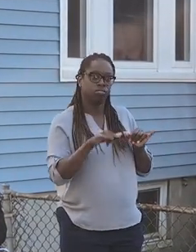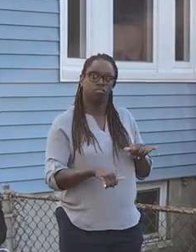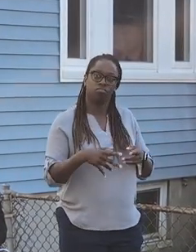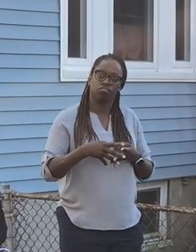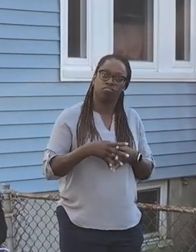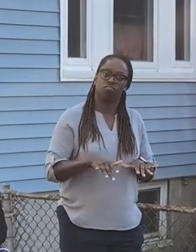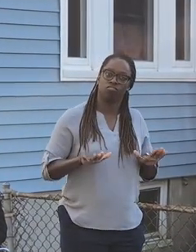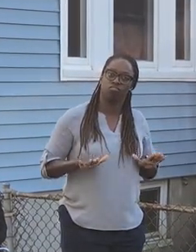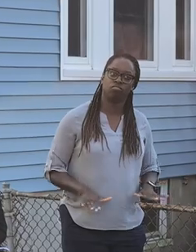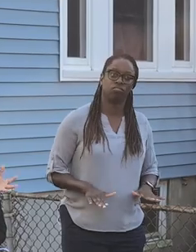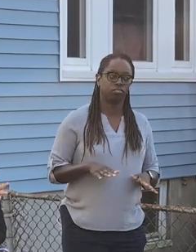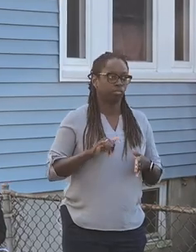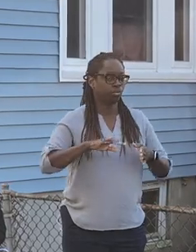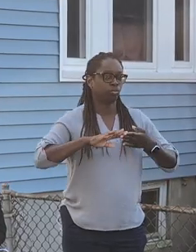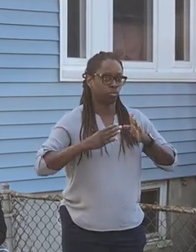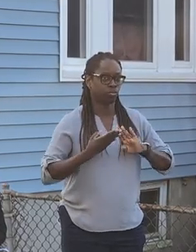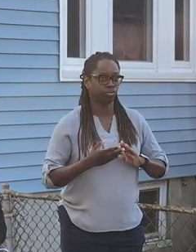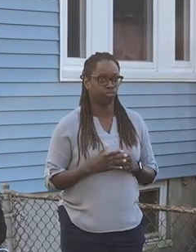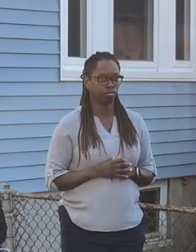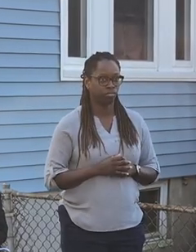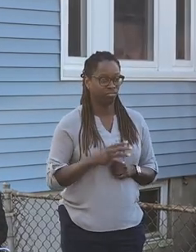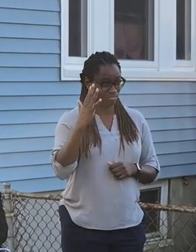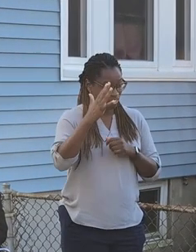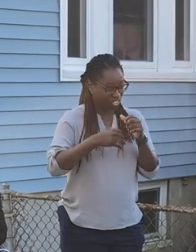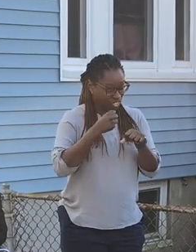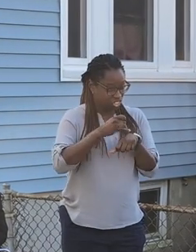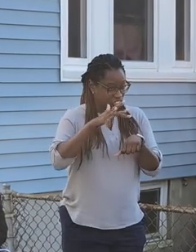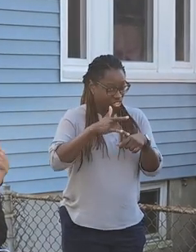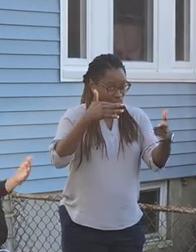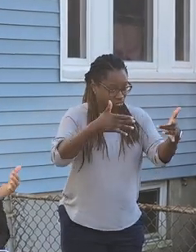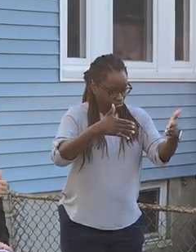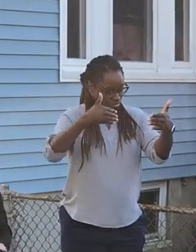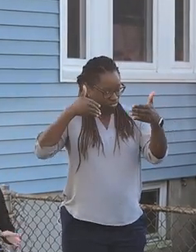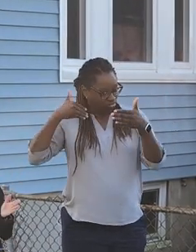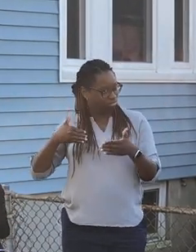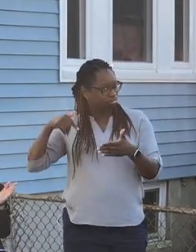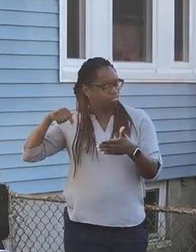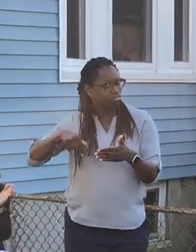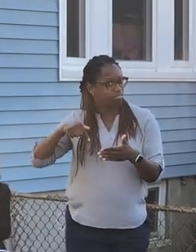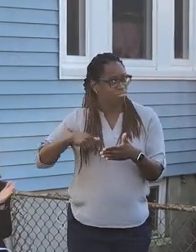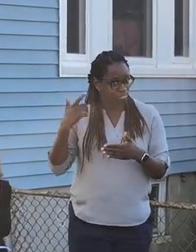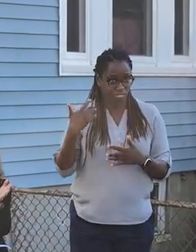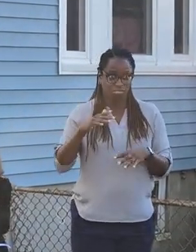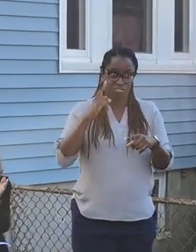another 400 families in the pipeline for us to keep going.